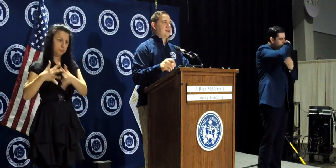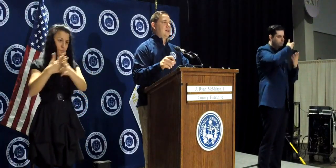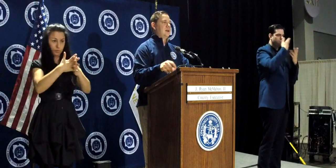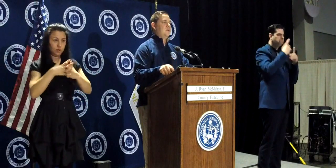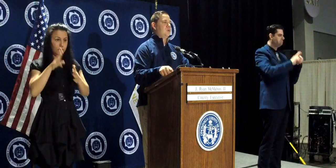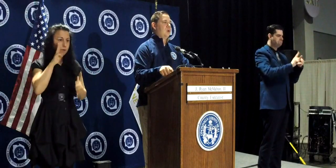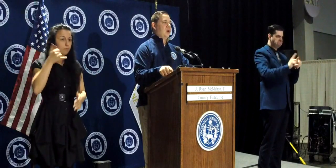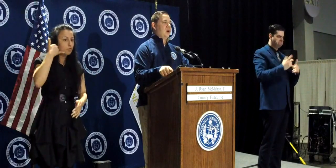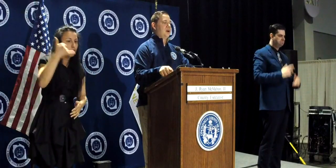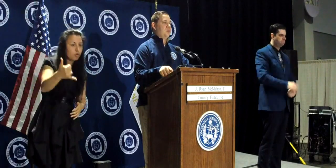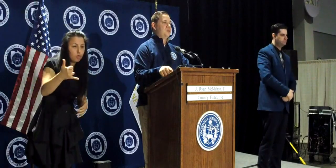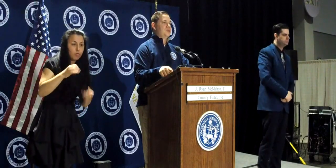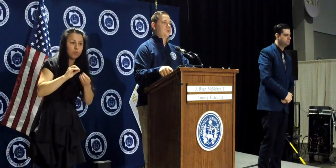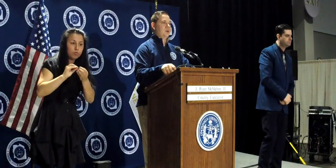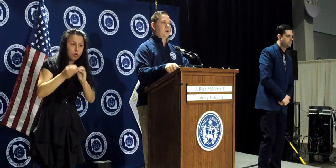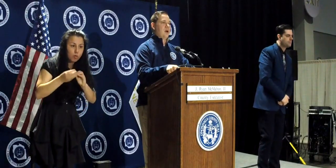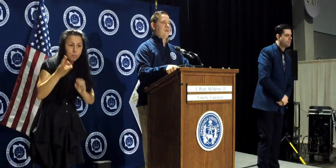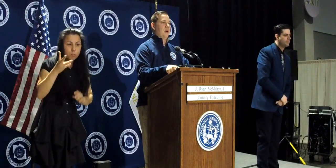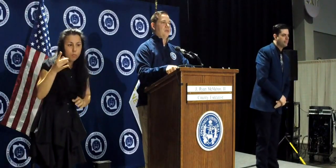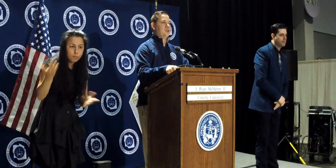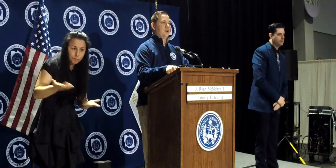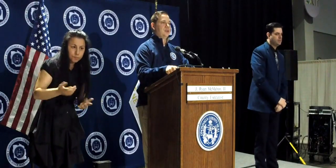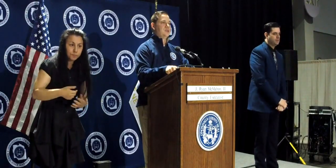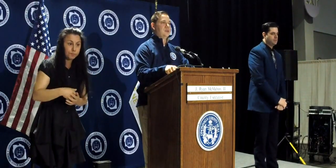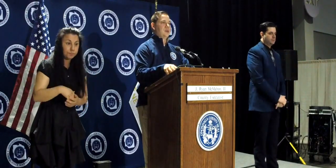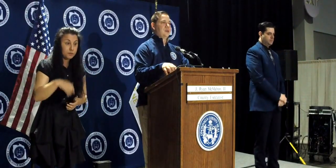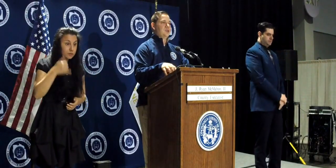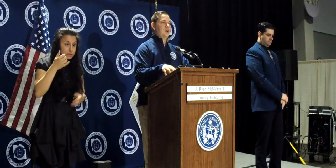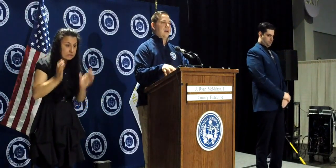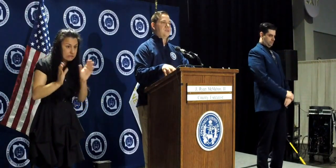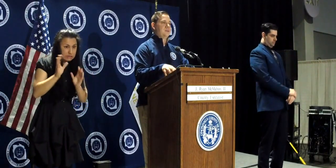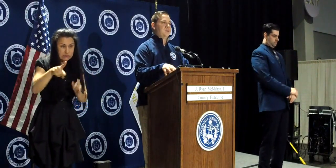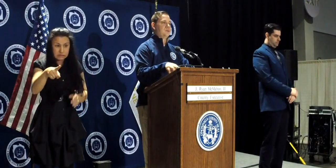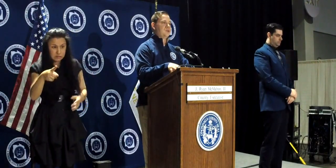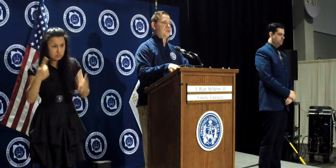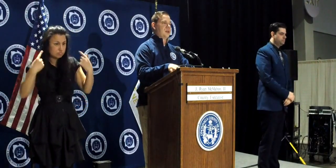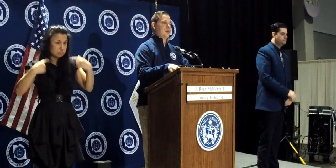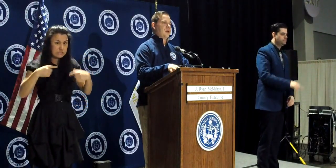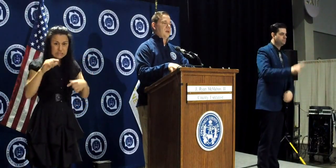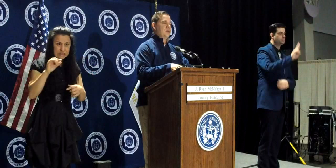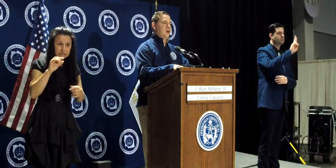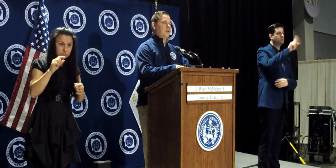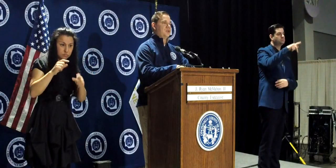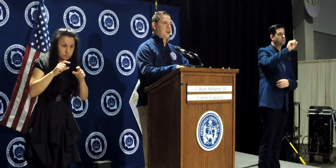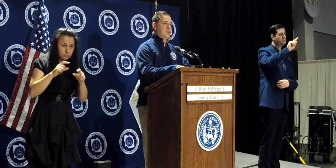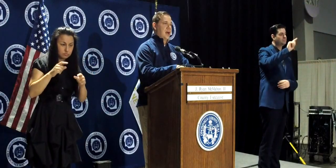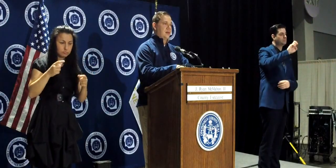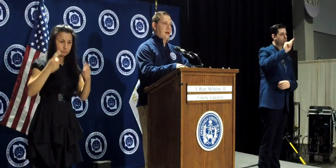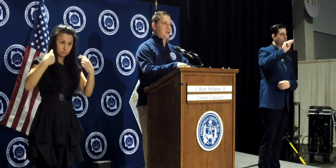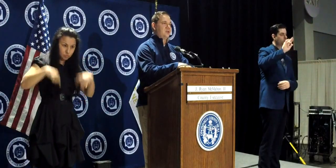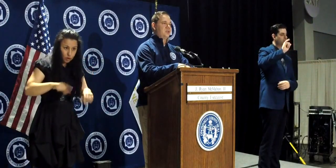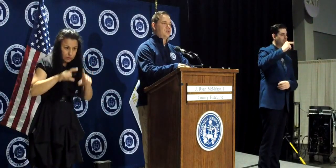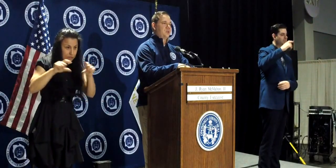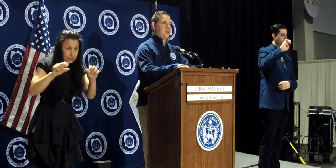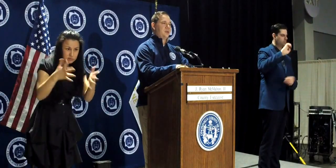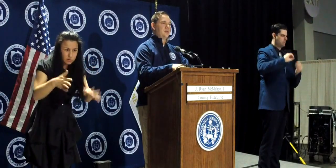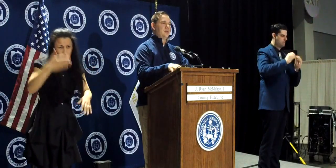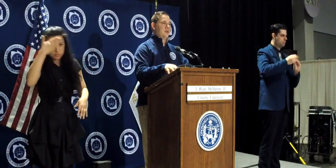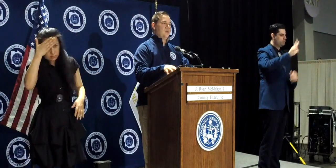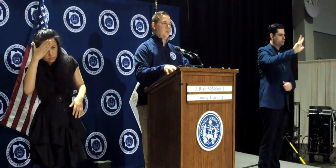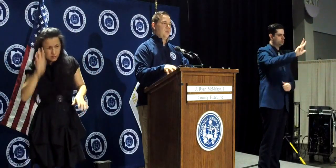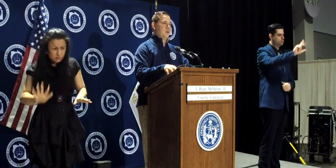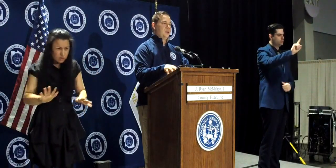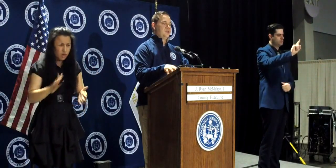315-464-3979. If you are in a position where you don't have health insurance, you have symptoms, you're sick, you call the triage hotline, you get